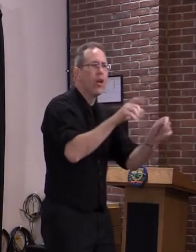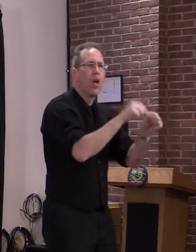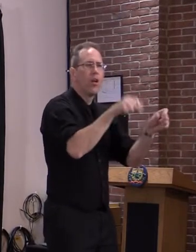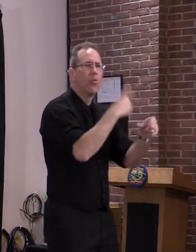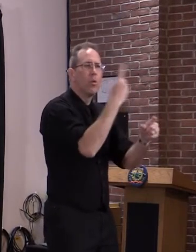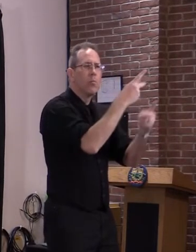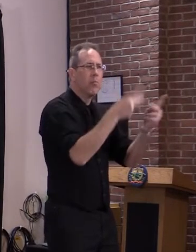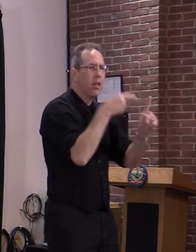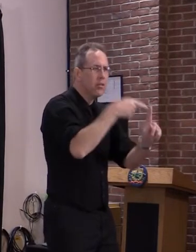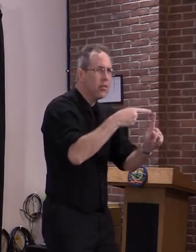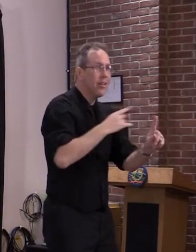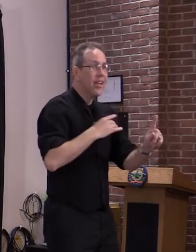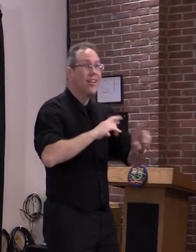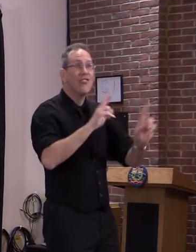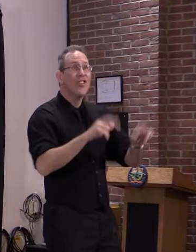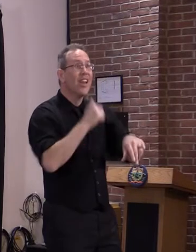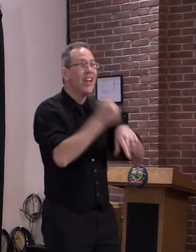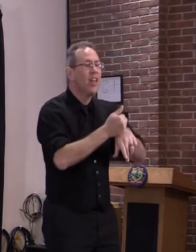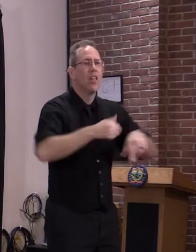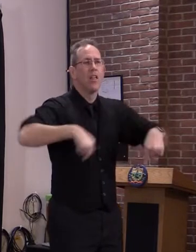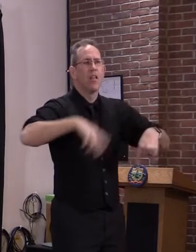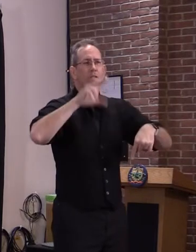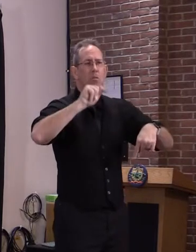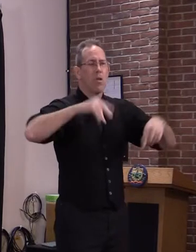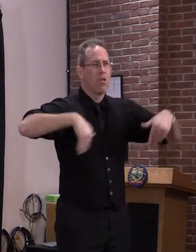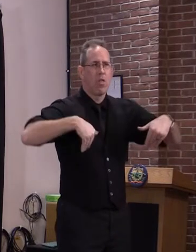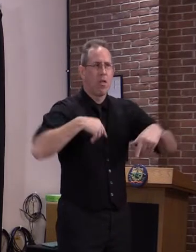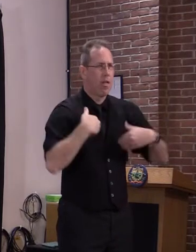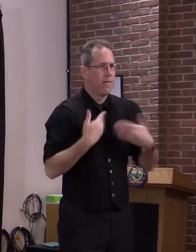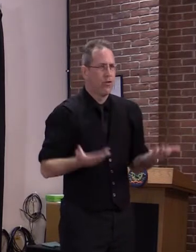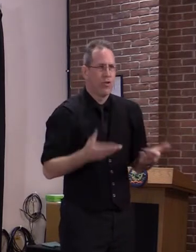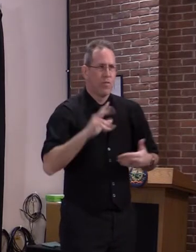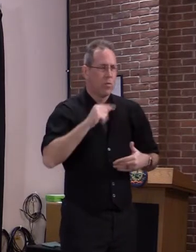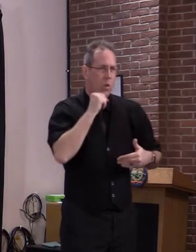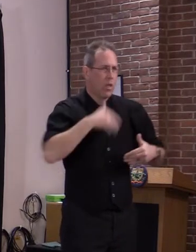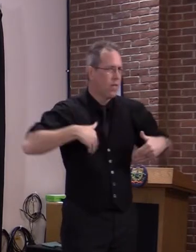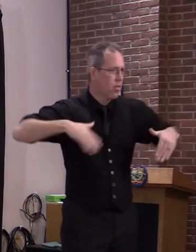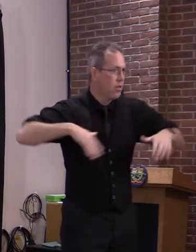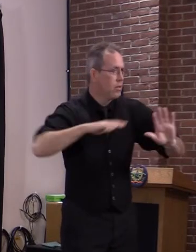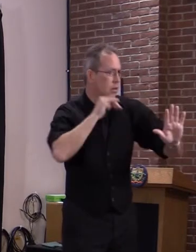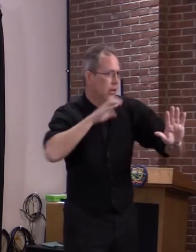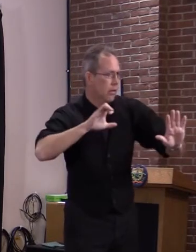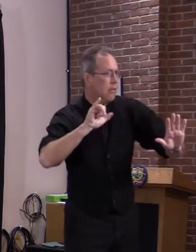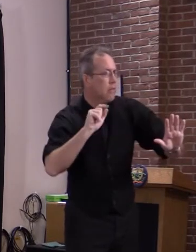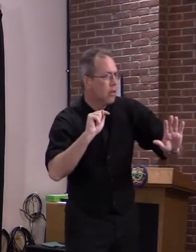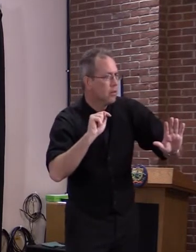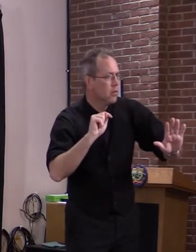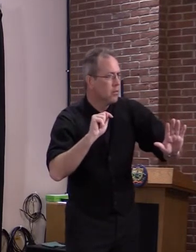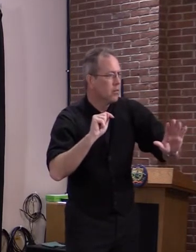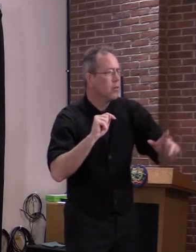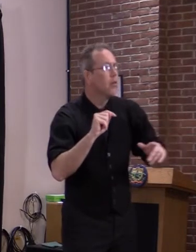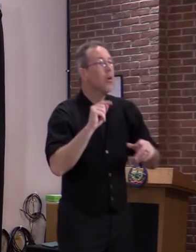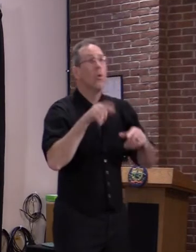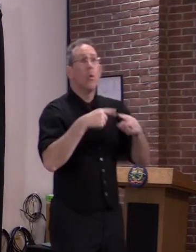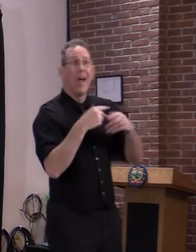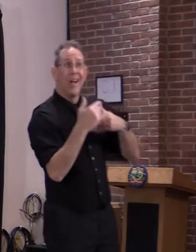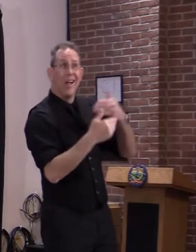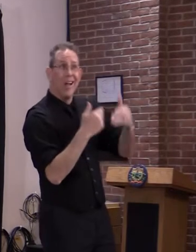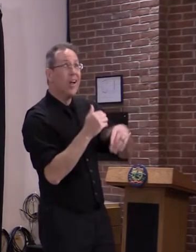are eligible. And the federal administration has not yet let any of Vermont's community health